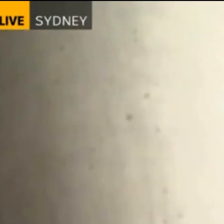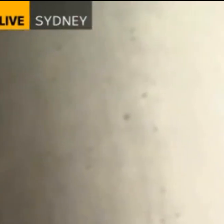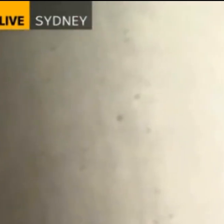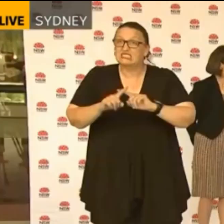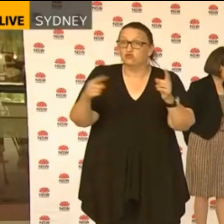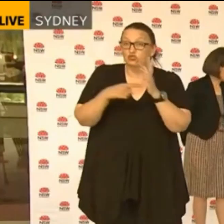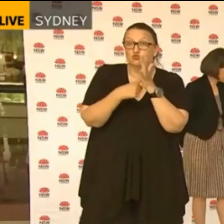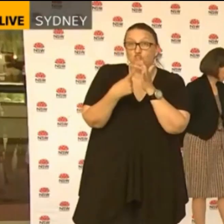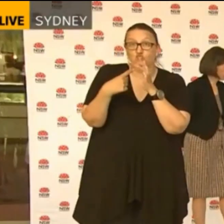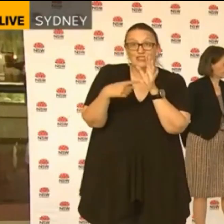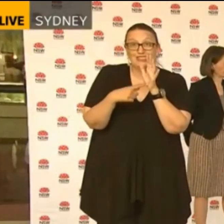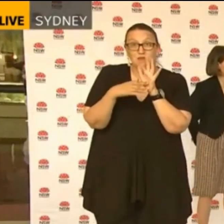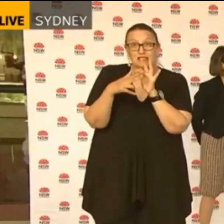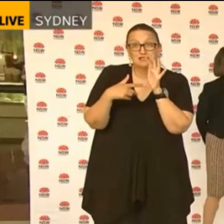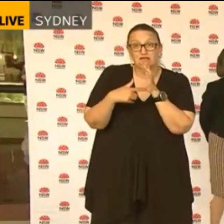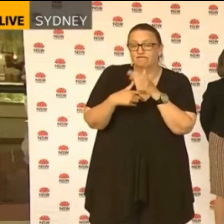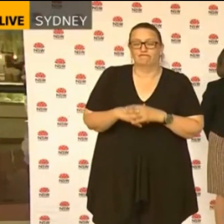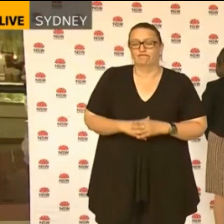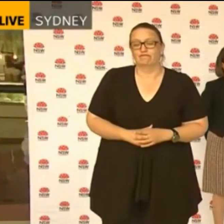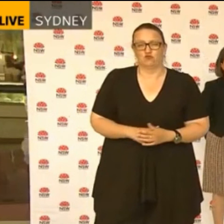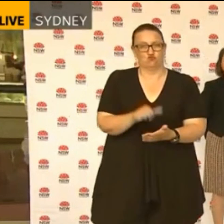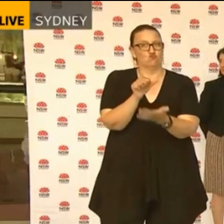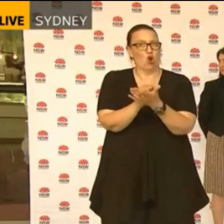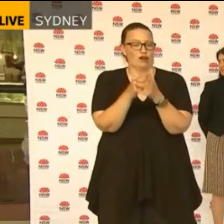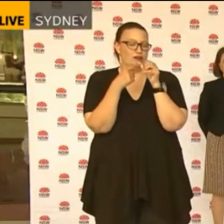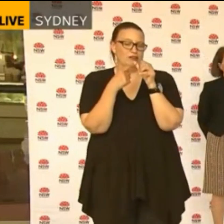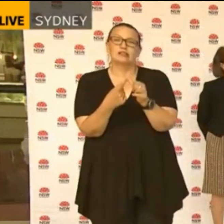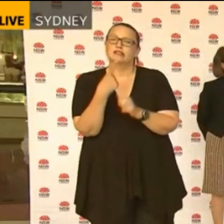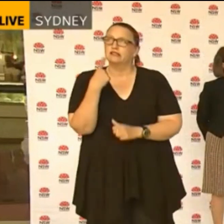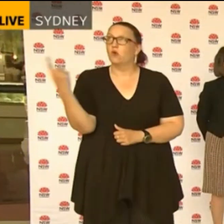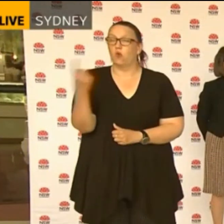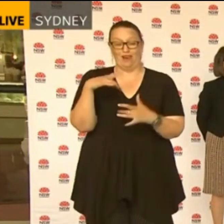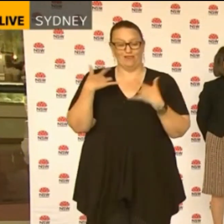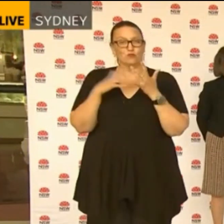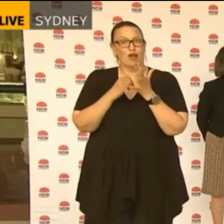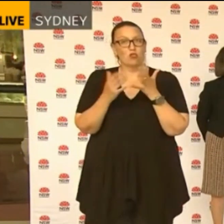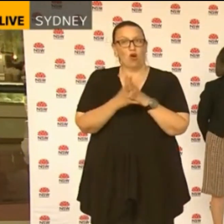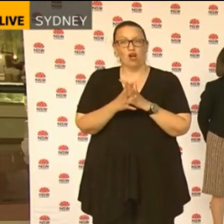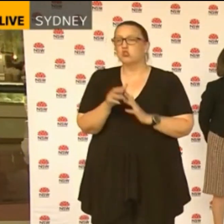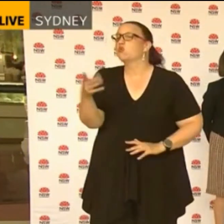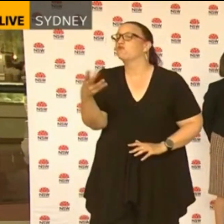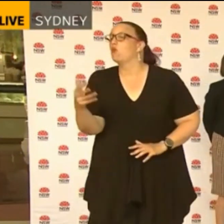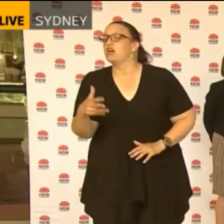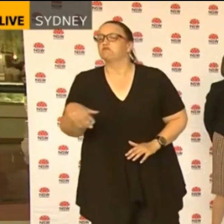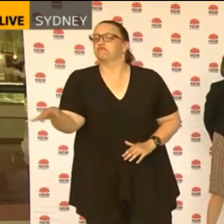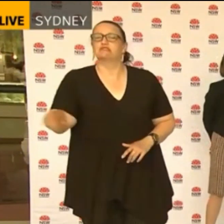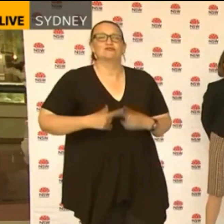correct? Nobody in New South Wales should be treated any differently when they go to a hospital. We have the appropriate